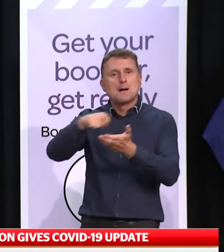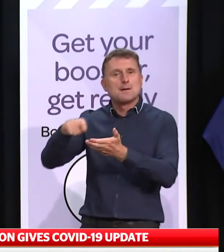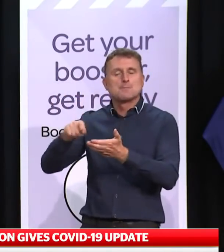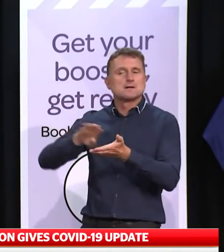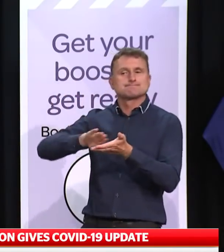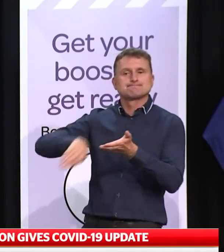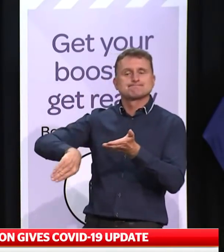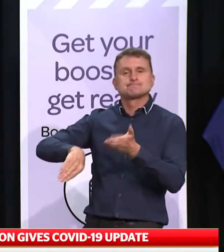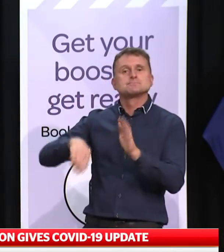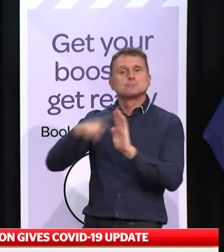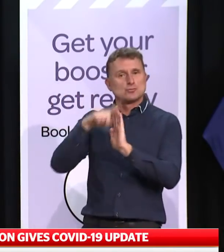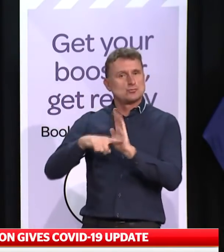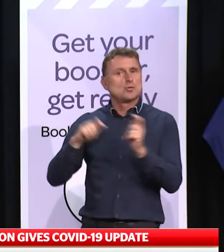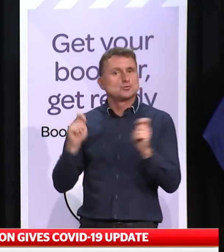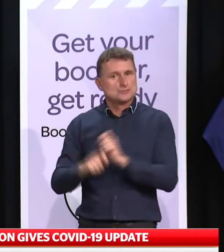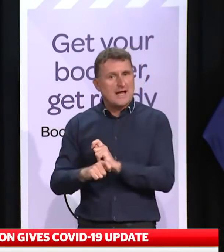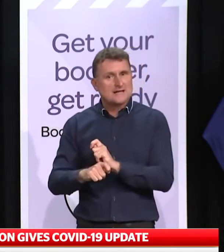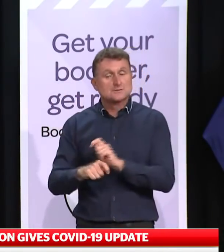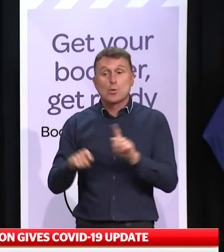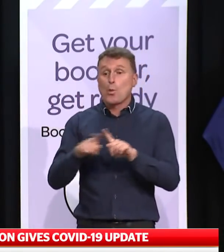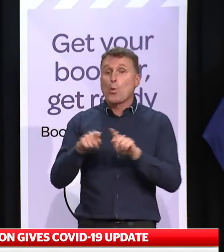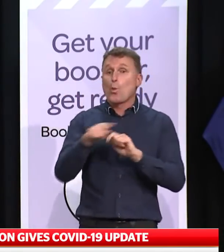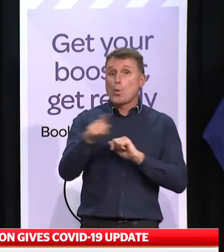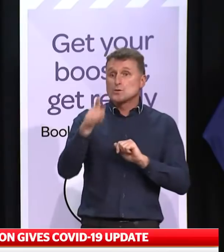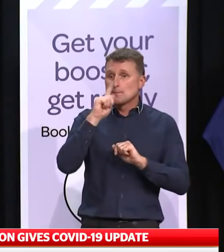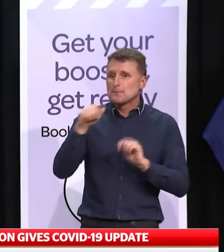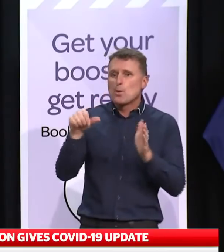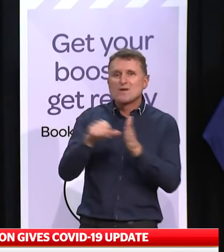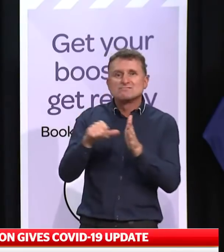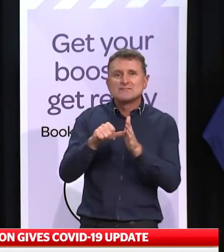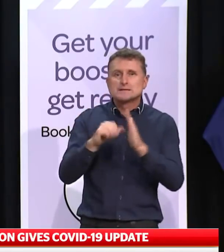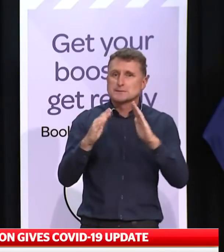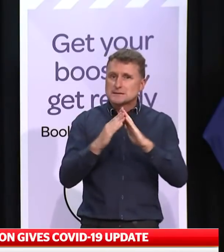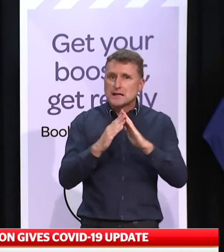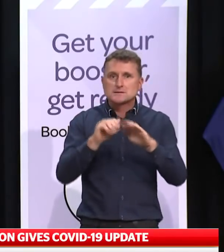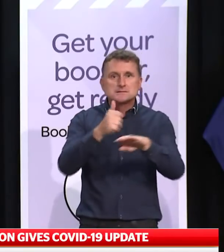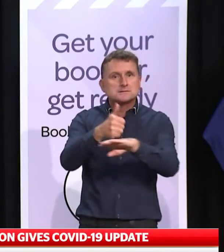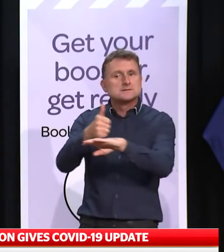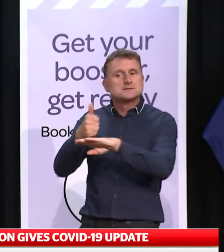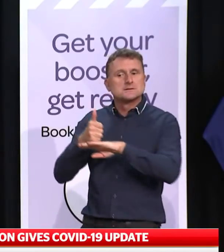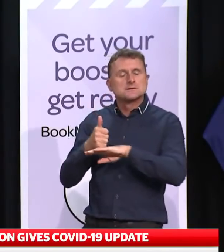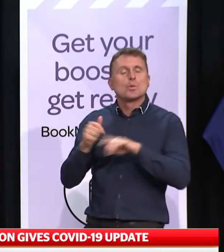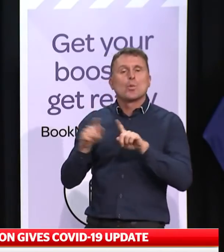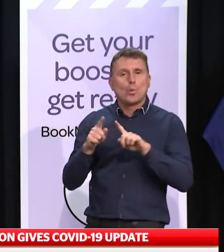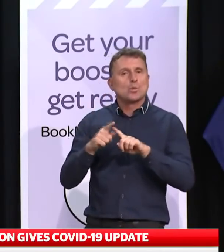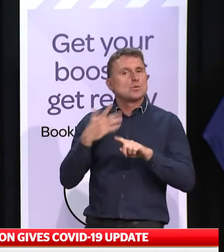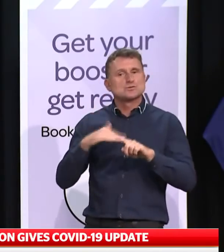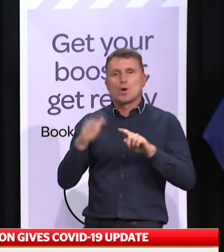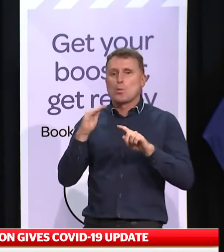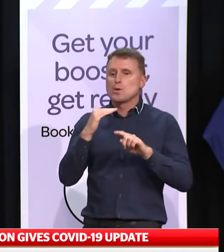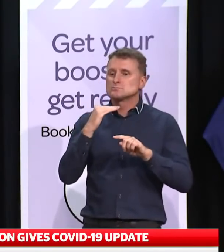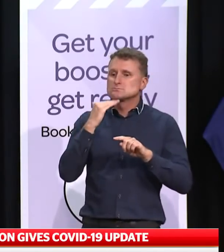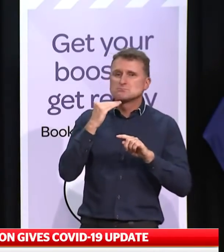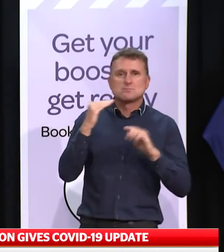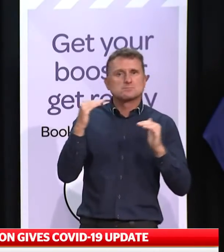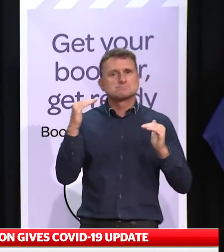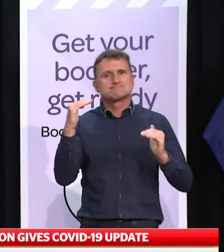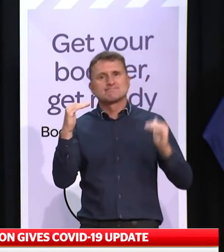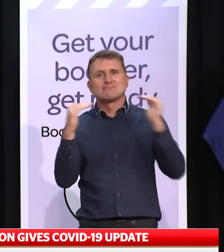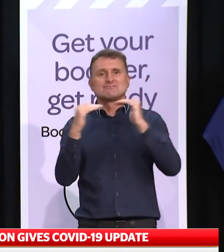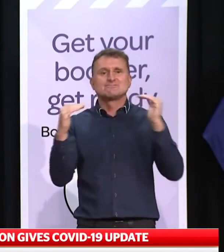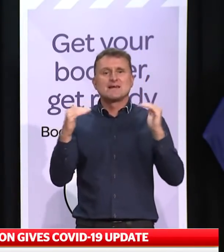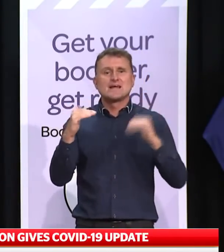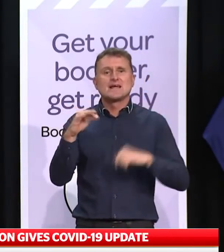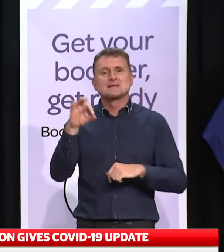allow advantages to speculators. It has to build up. The Reserve Bank has its role as well, which obviously they're continuing to work on too. Is